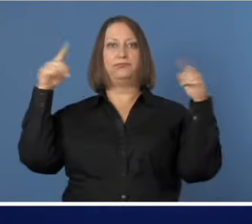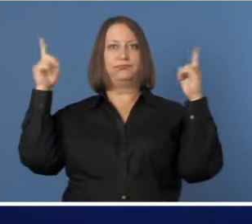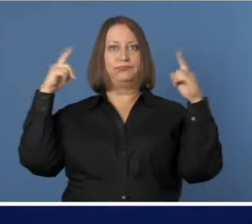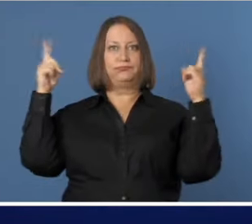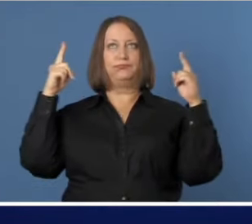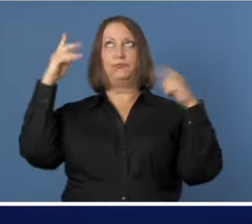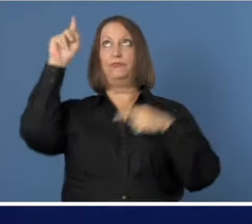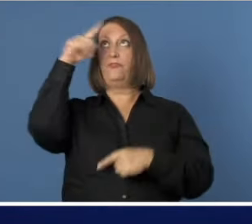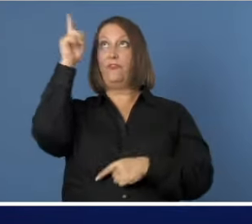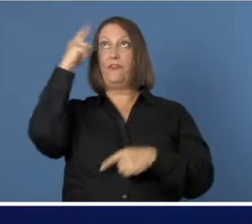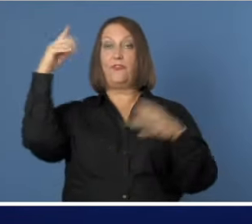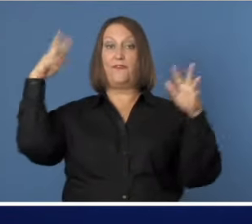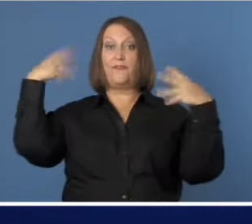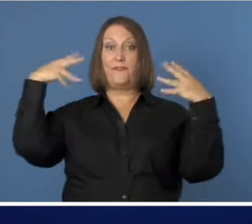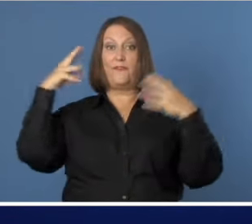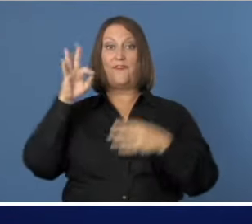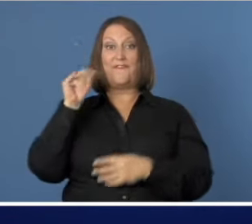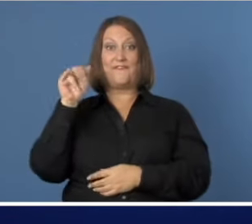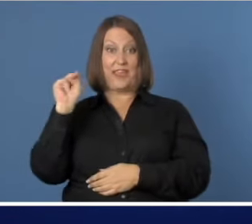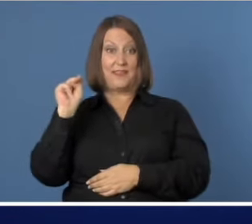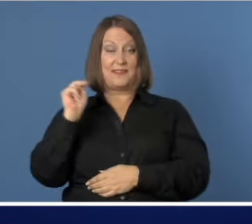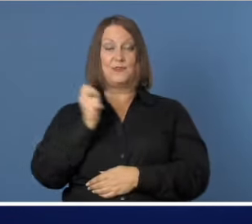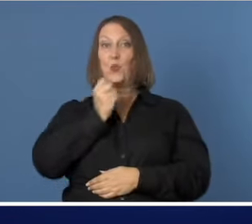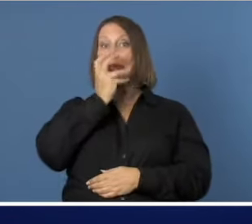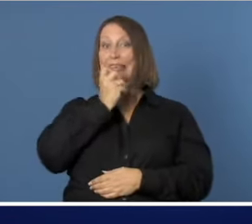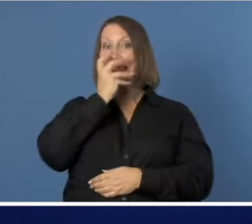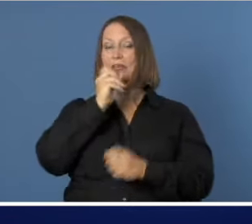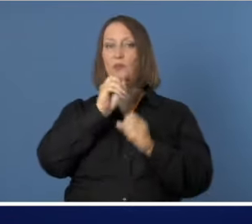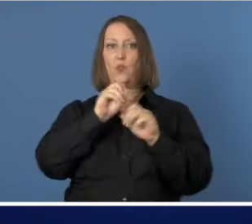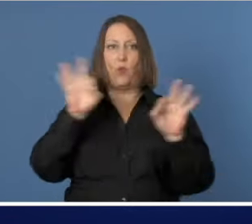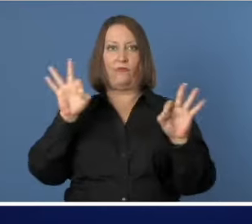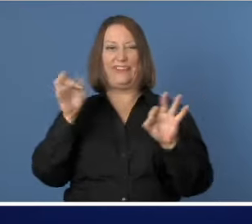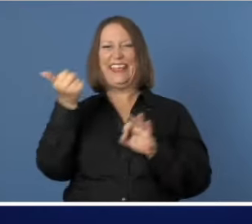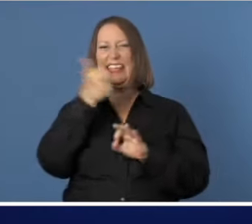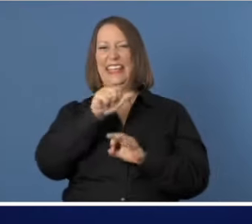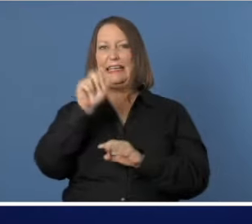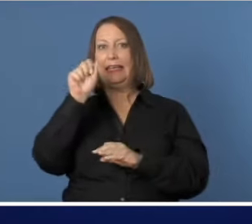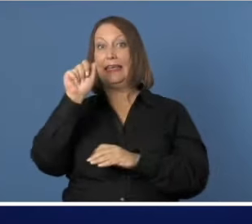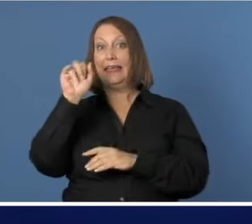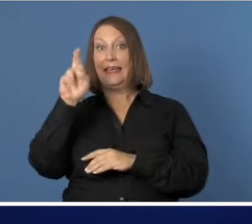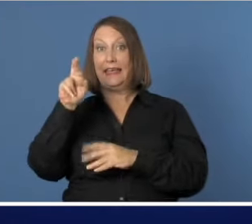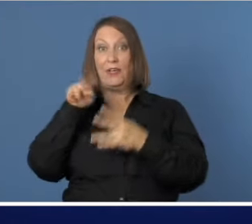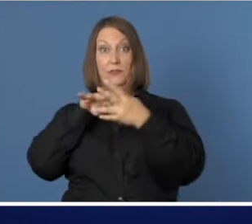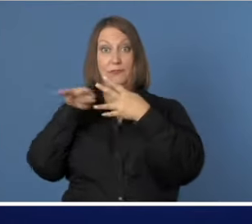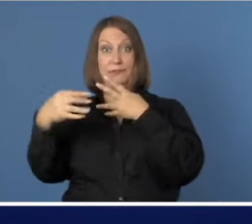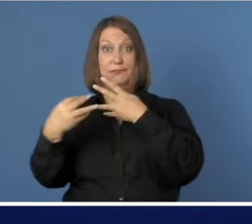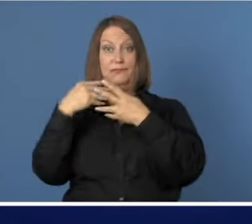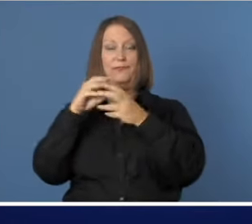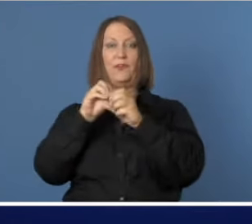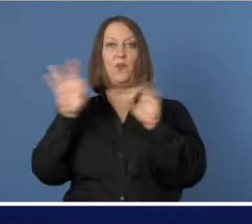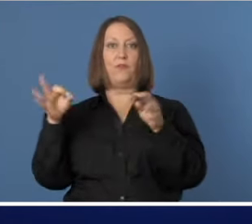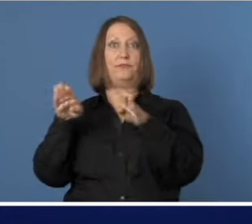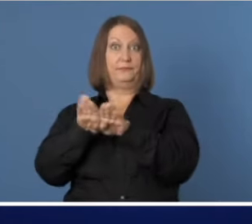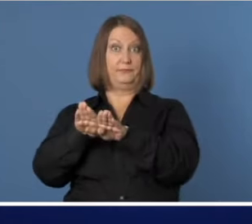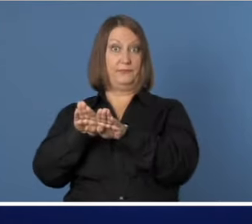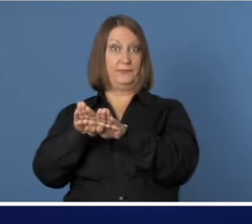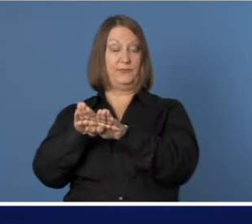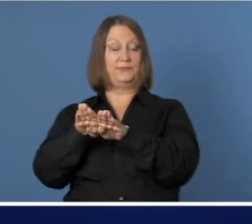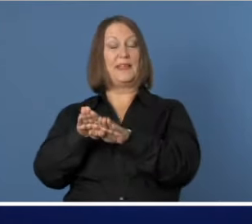ventilation fans, furnace, and other air intakes. Go to